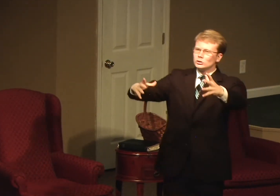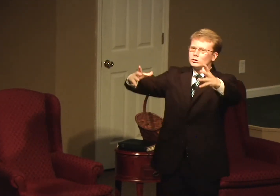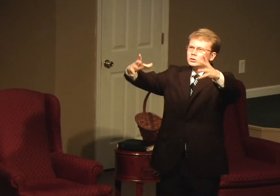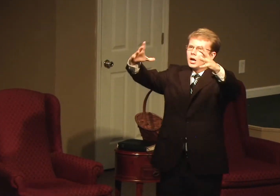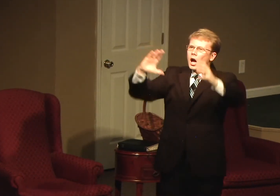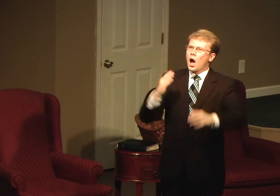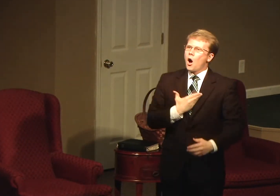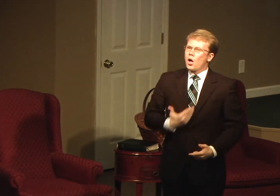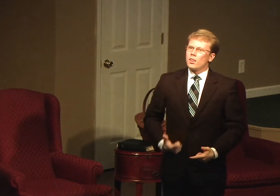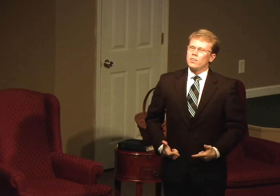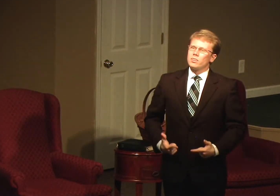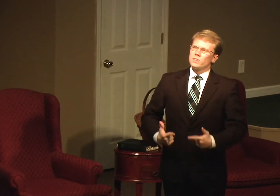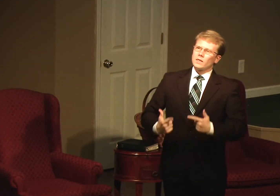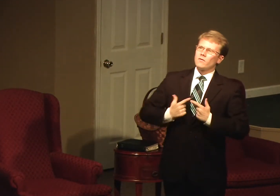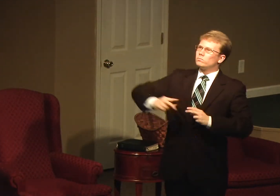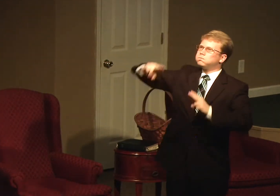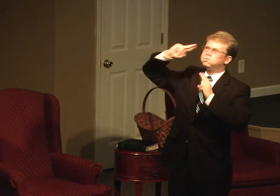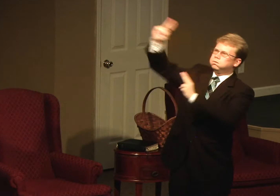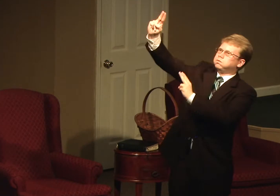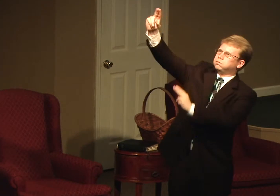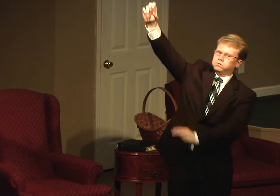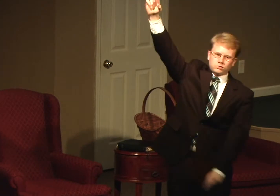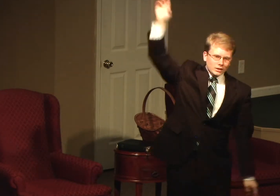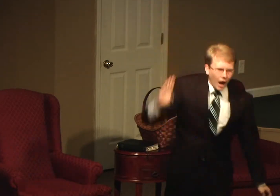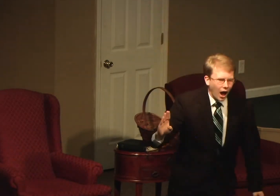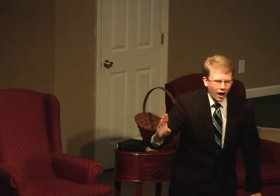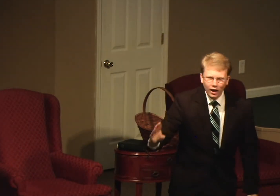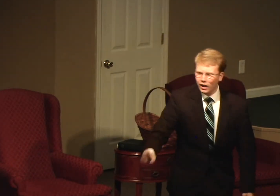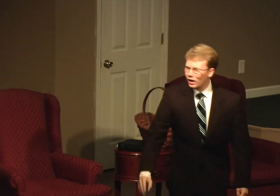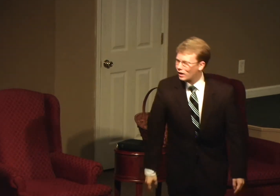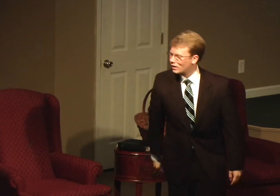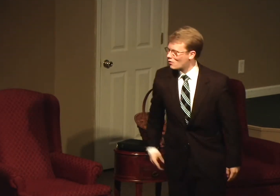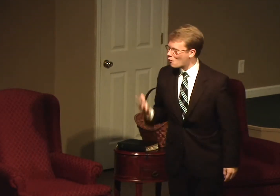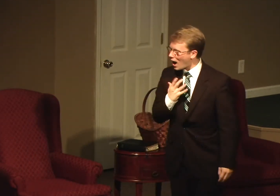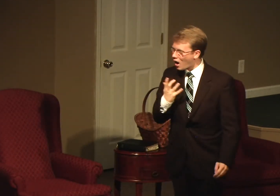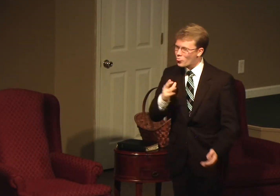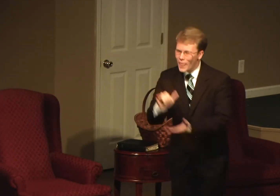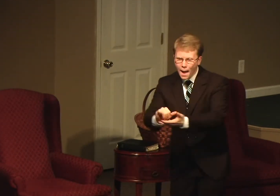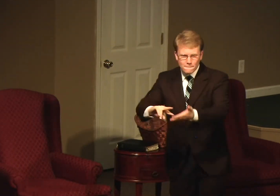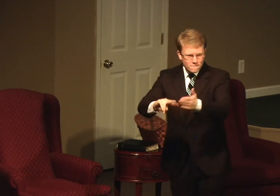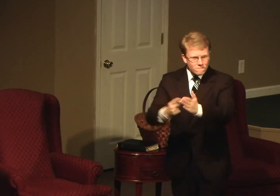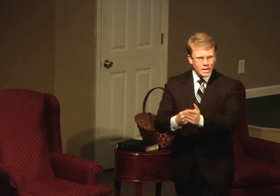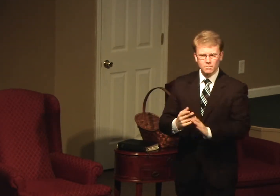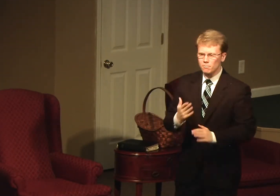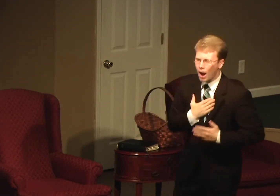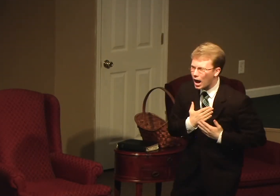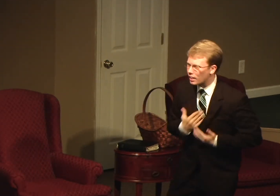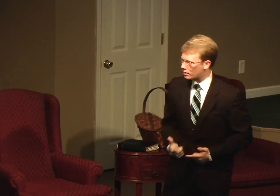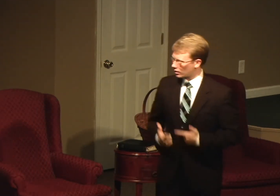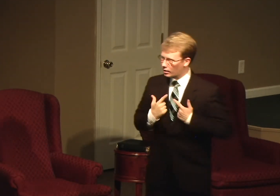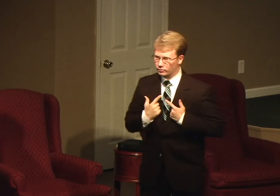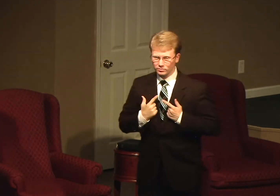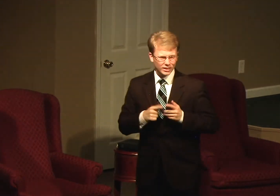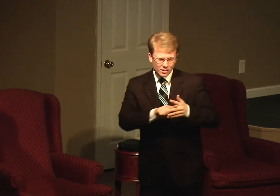building. That's our lives, gives honor to God. And that means that my